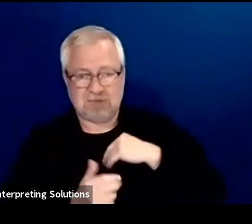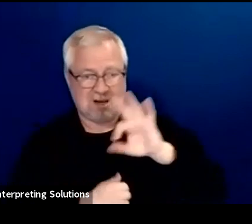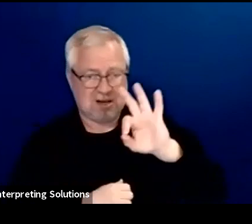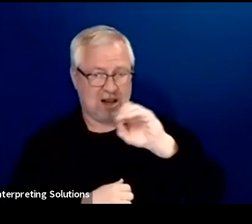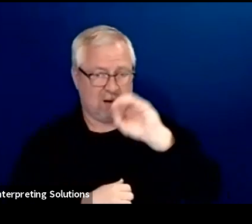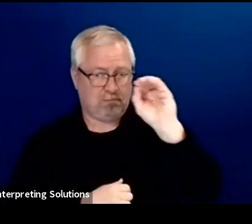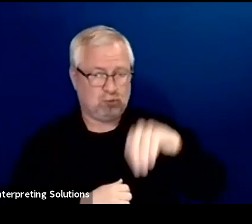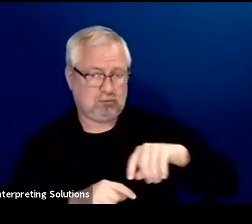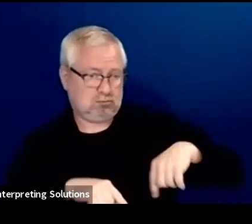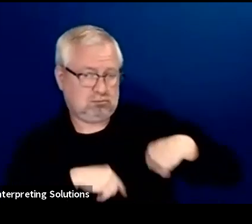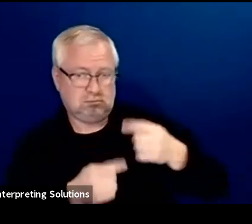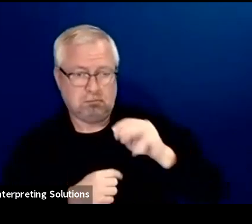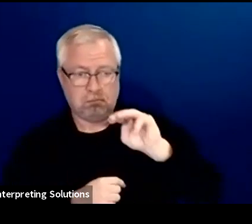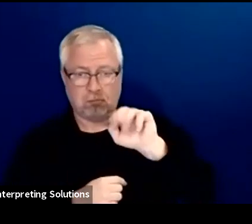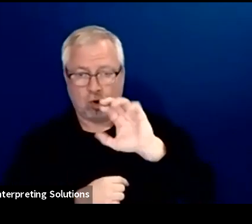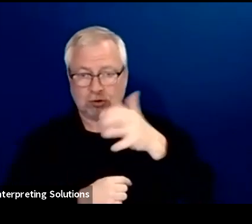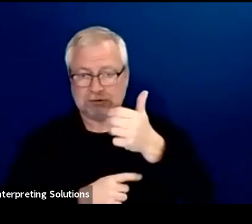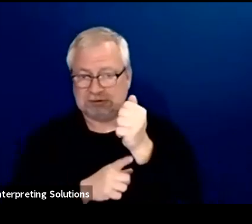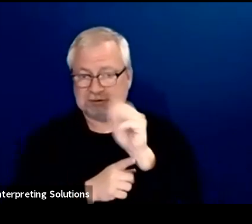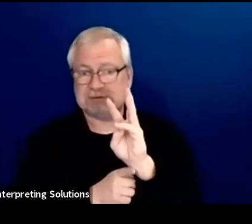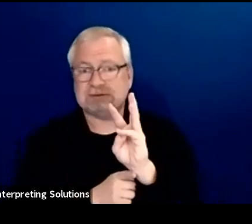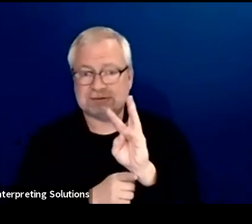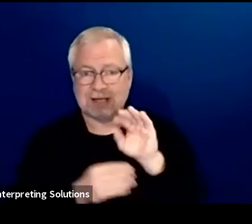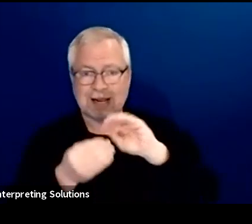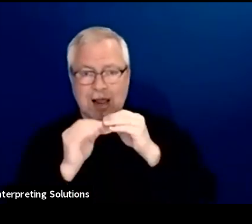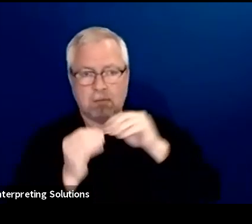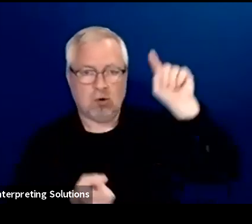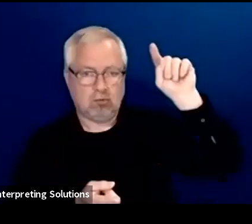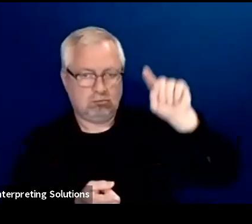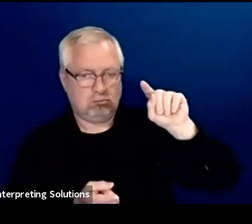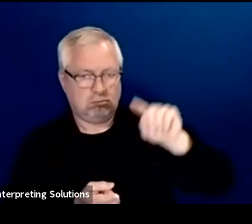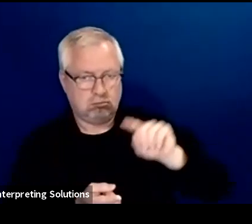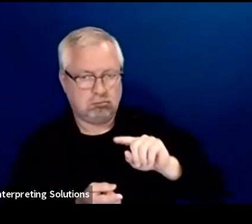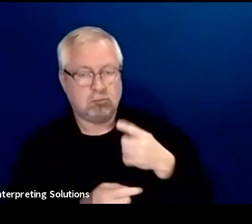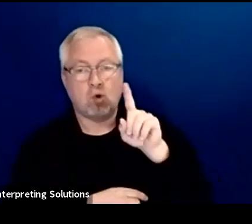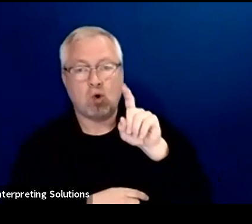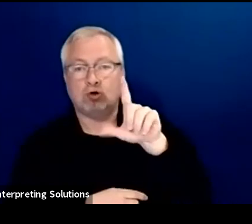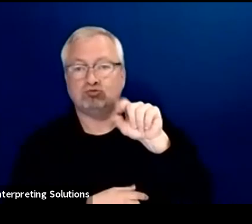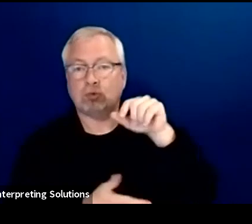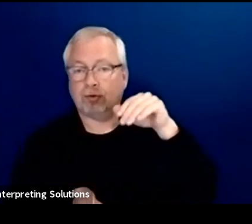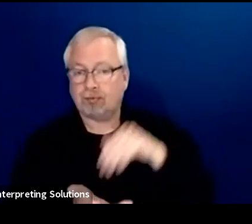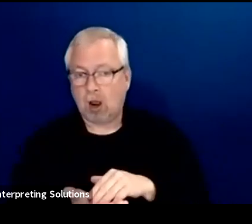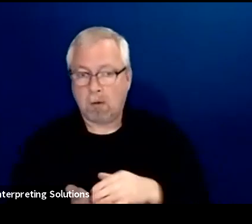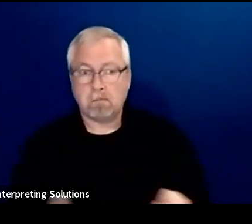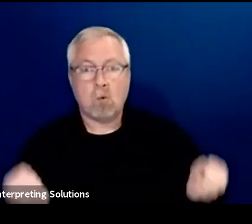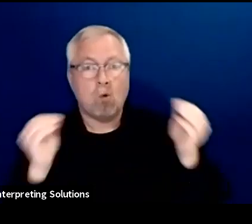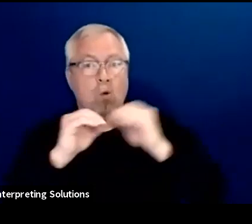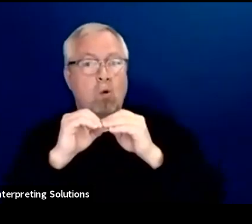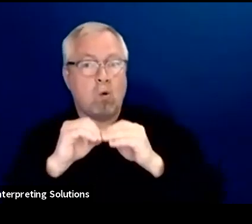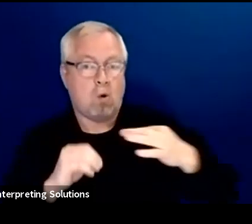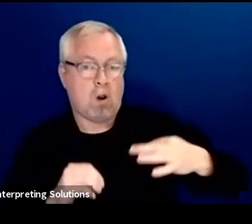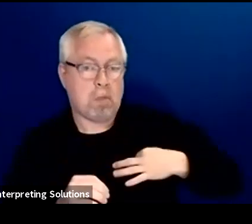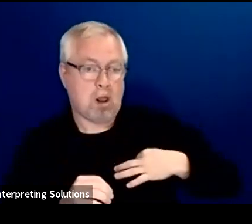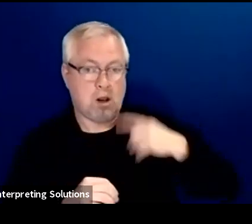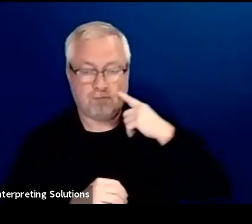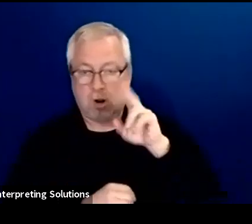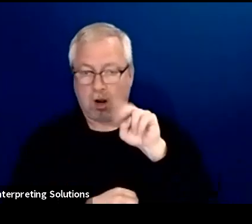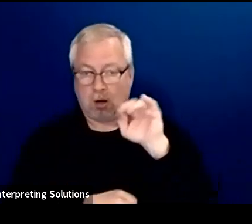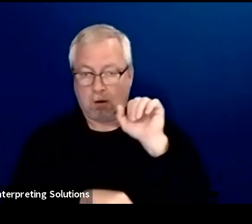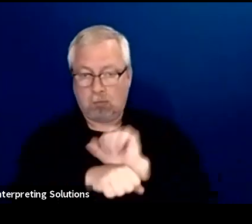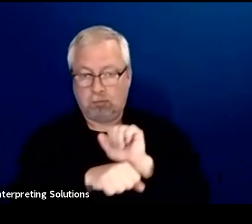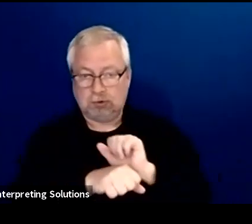Yet the numbers continue to climb, as you'd expect. We are now at 120,000 more applicants for unemployment insurance in the last 3 weeks than